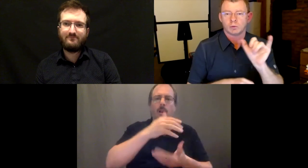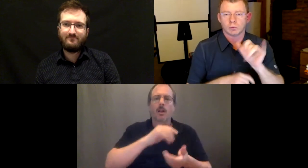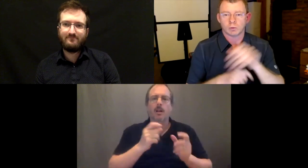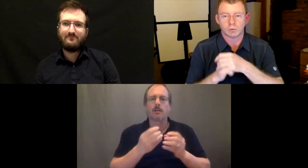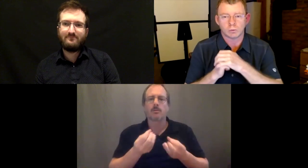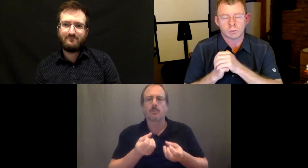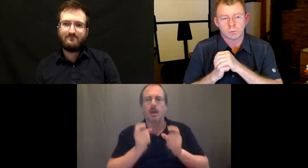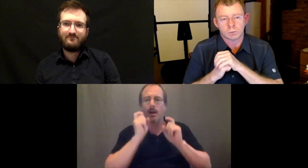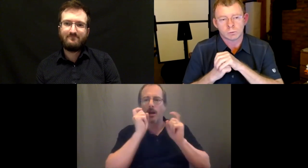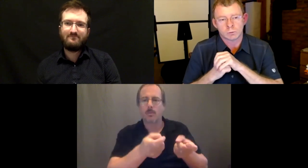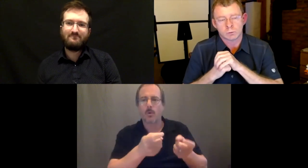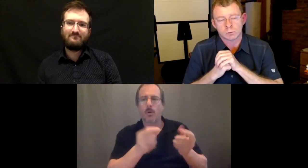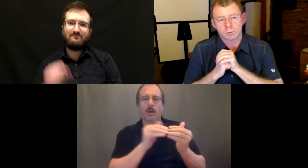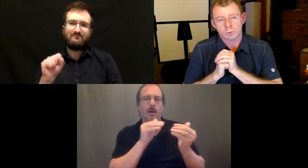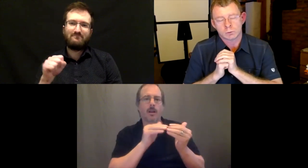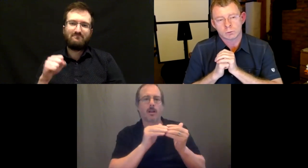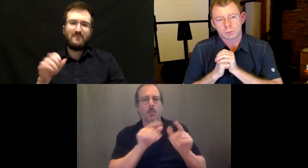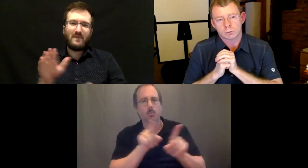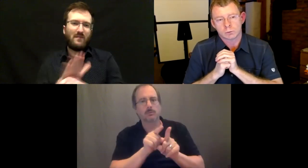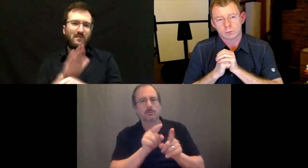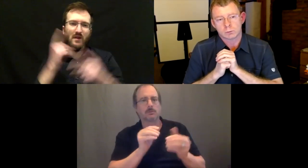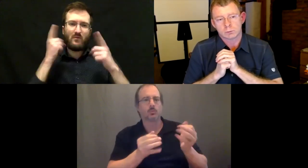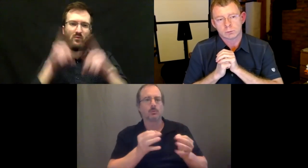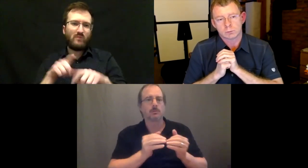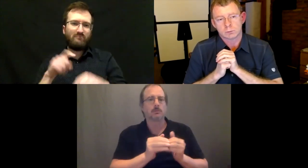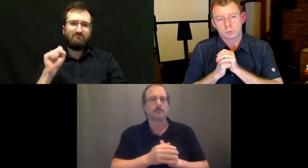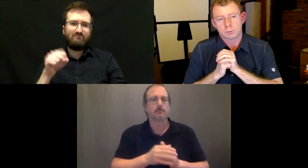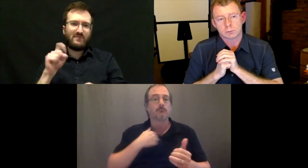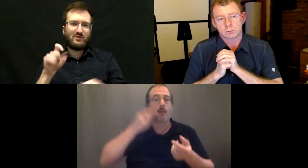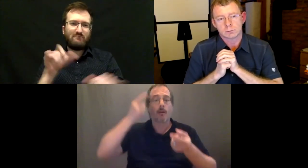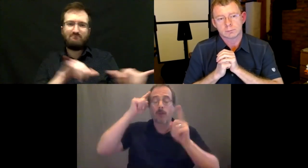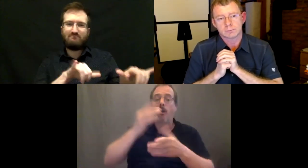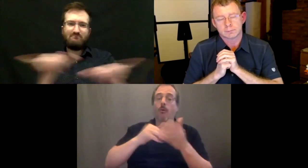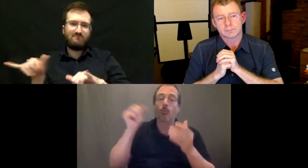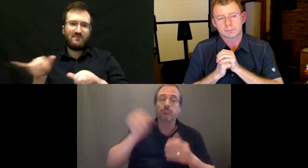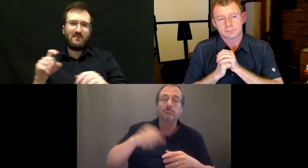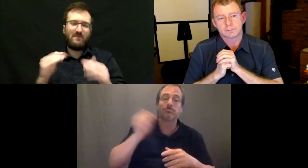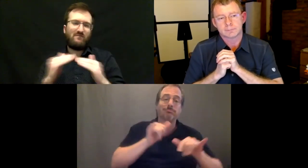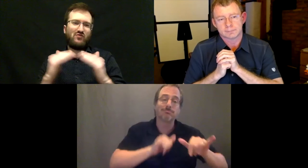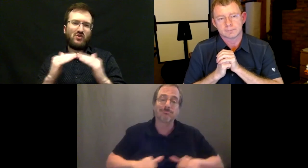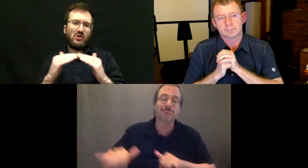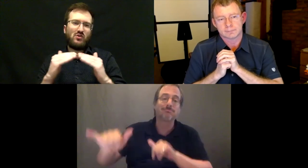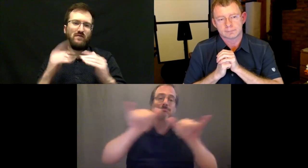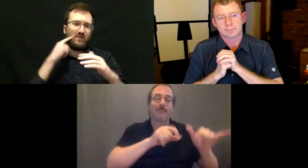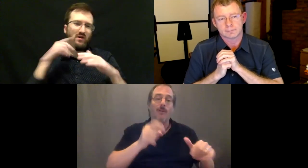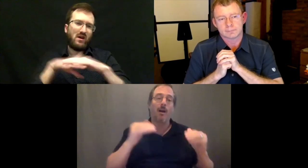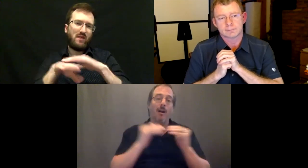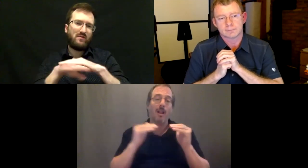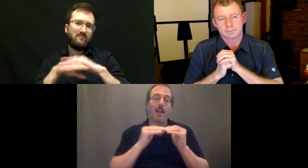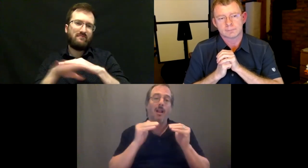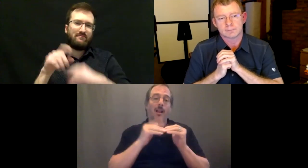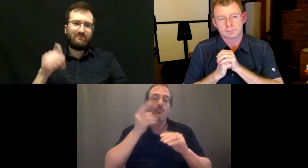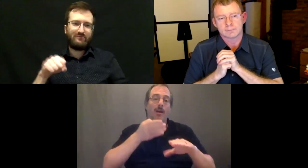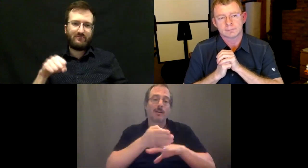can participate and contribute to society with dignity. I fully agree with everything you've been saying.